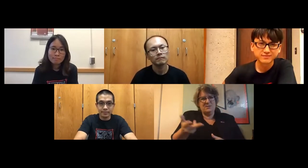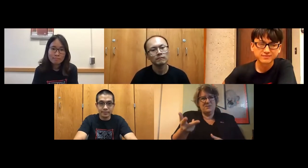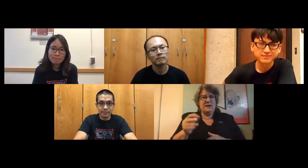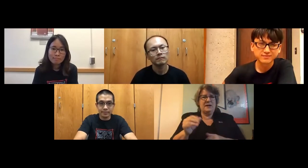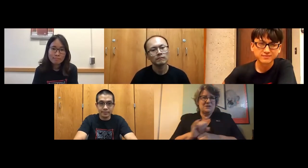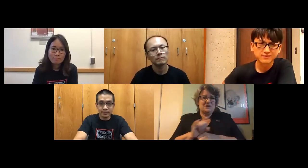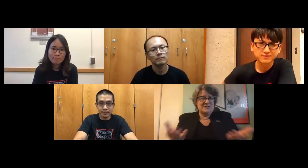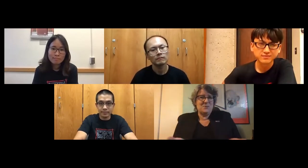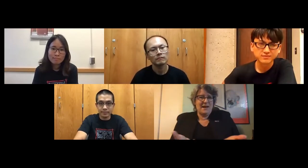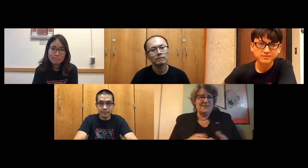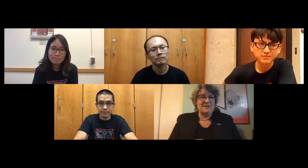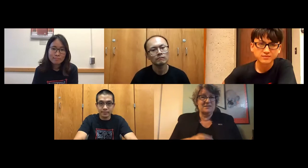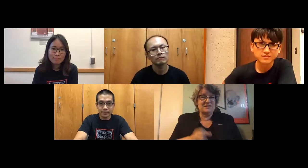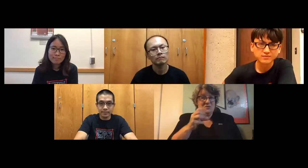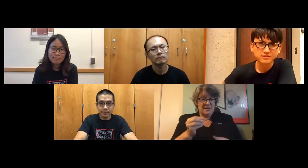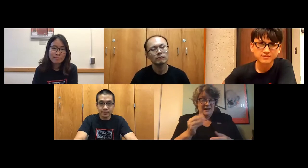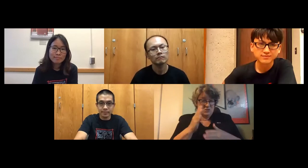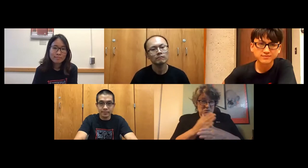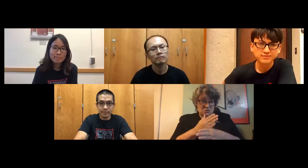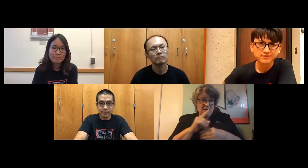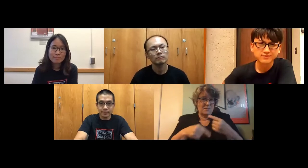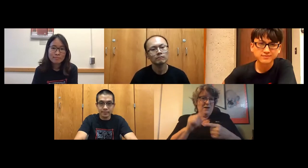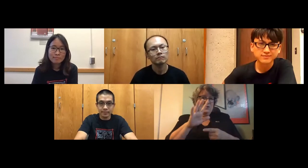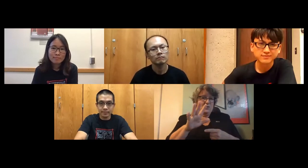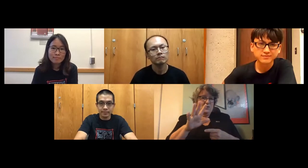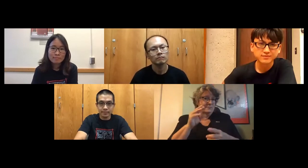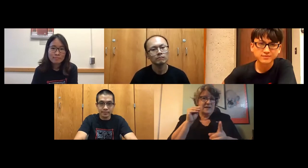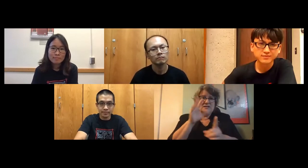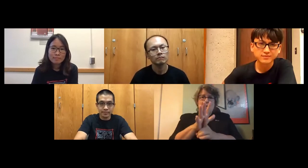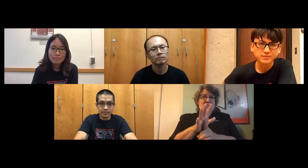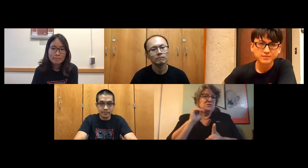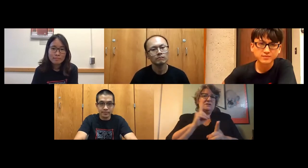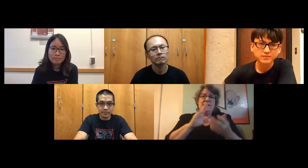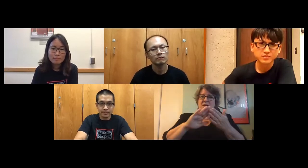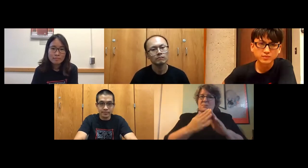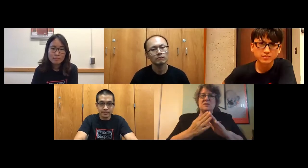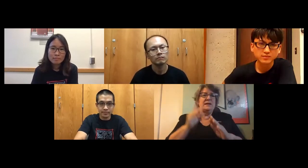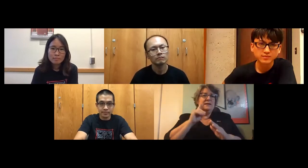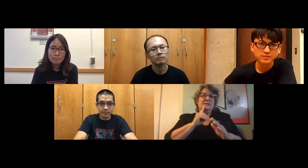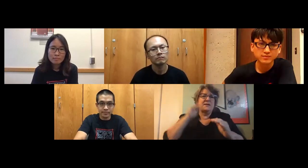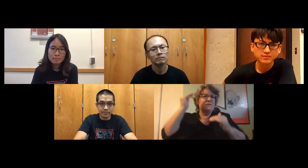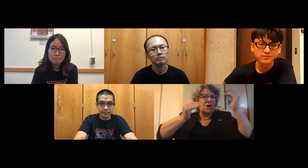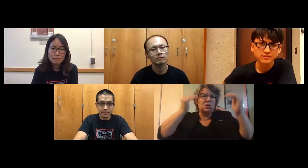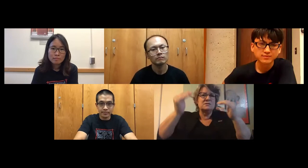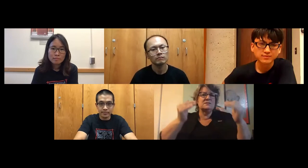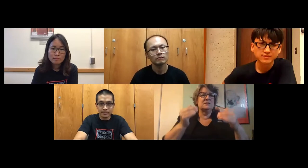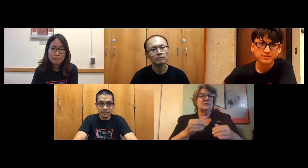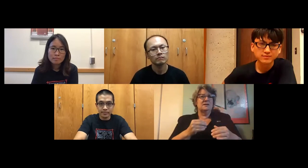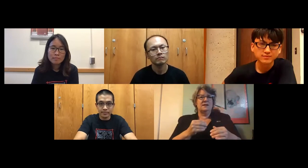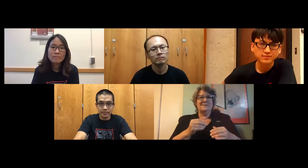three interns that we have here. So can you share about your exposure to deaf community, deaf adults,